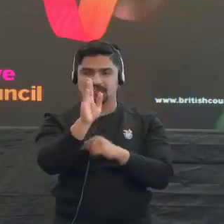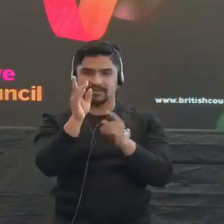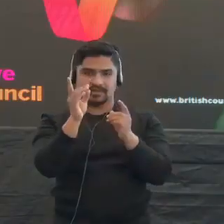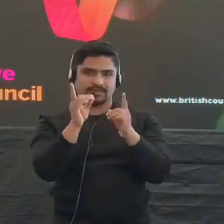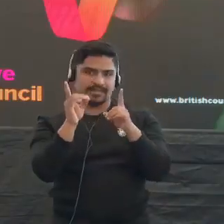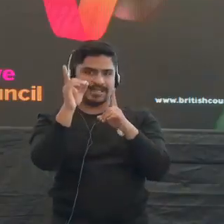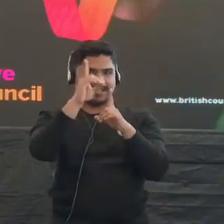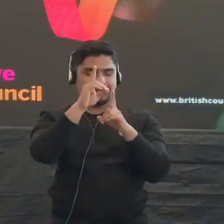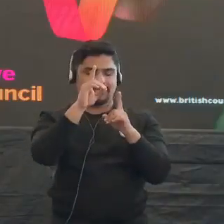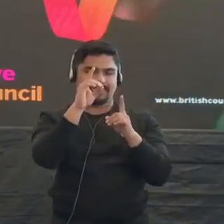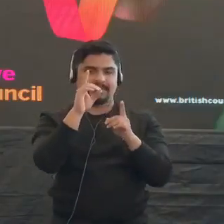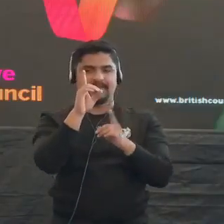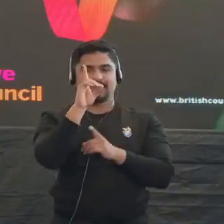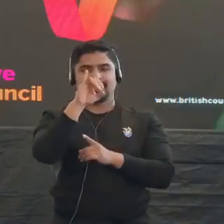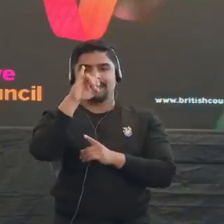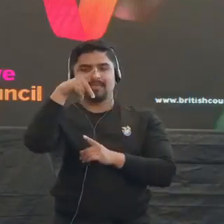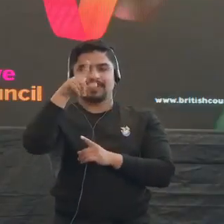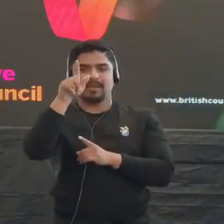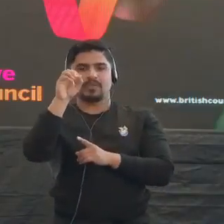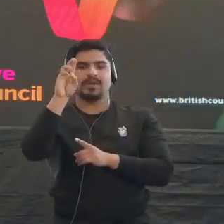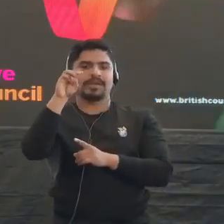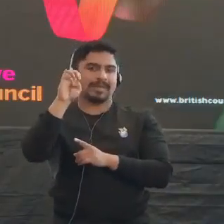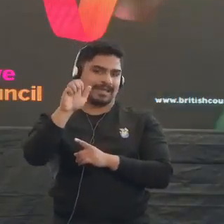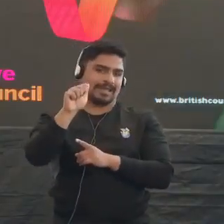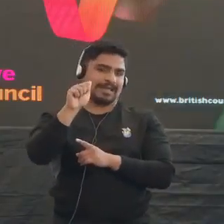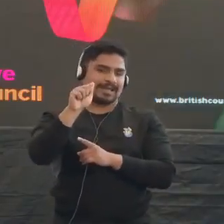education. And the first